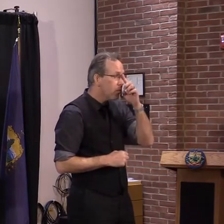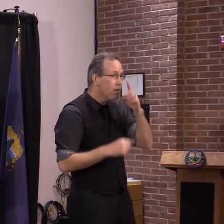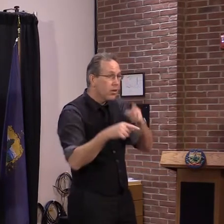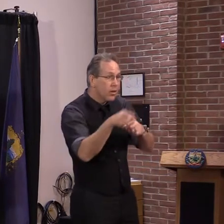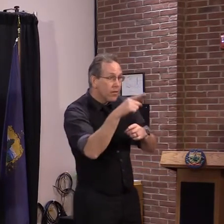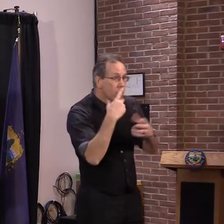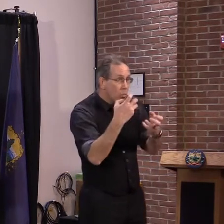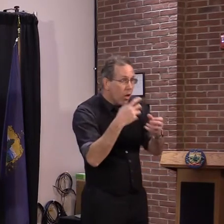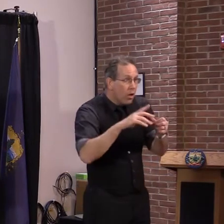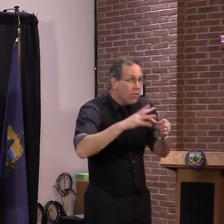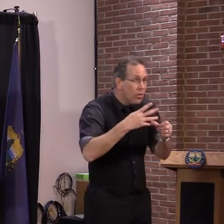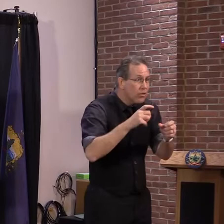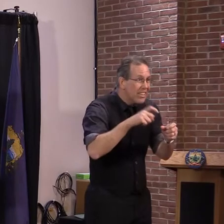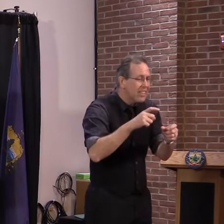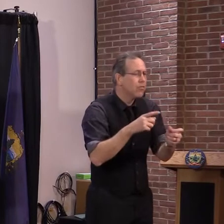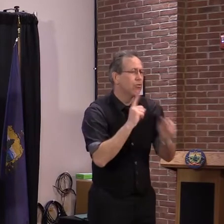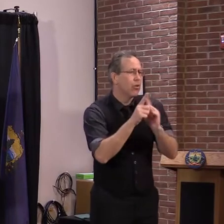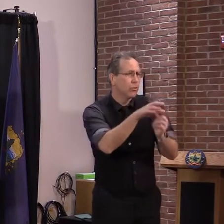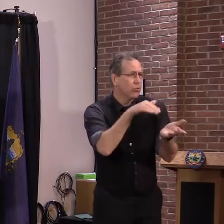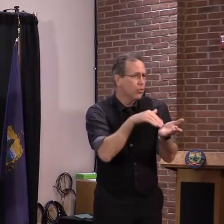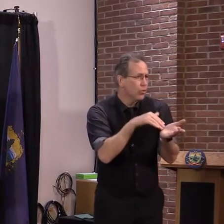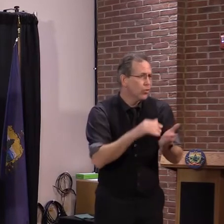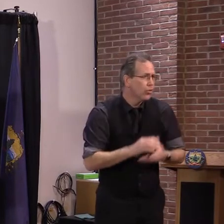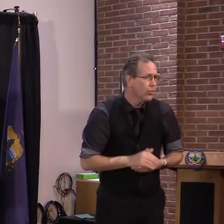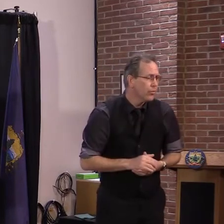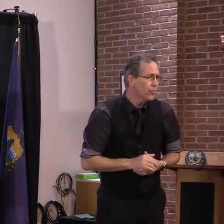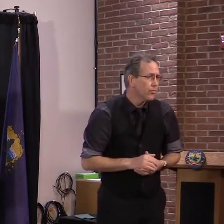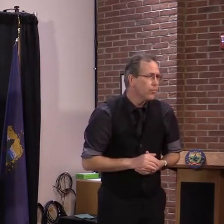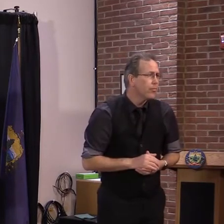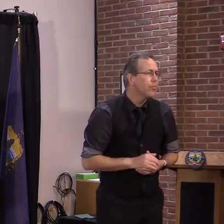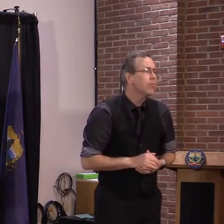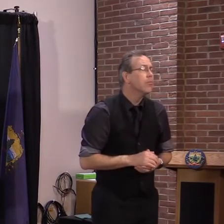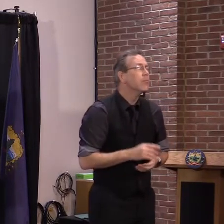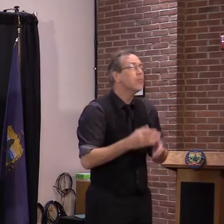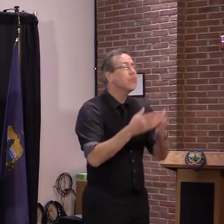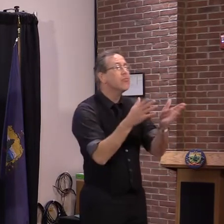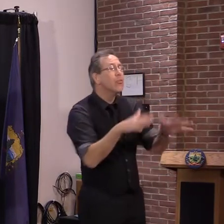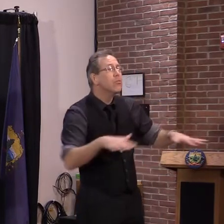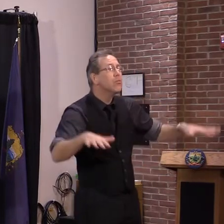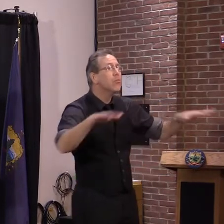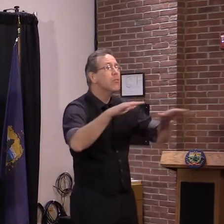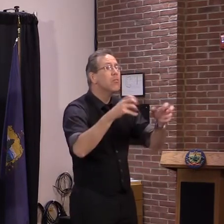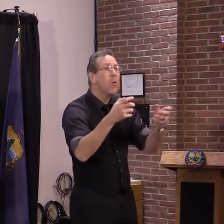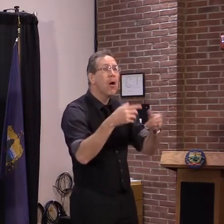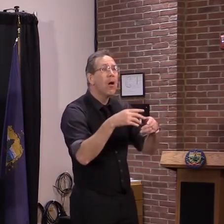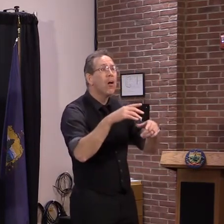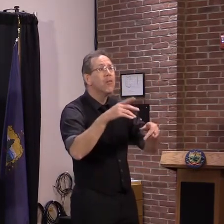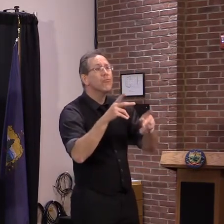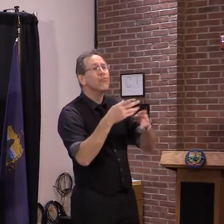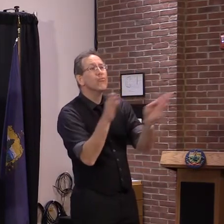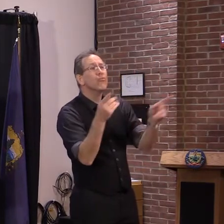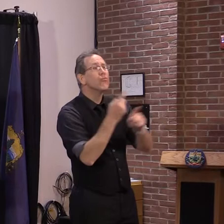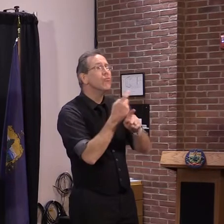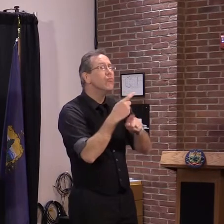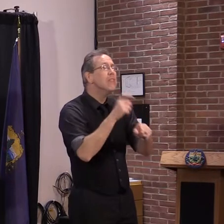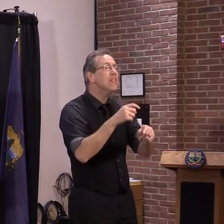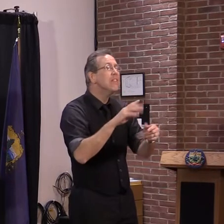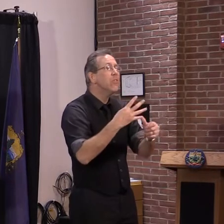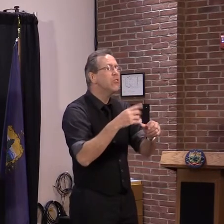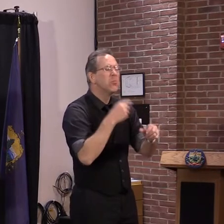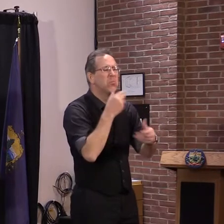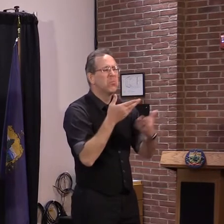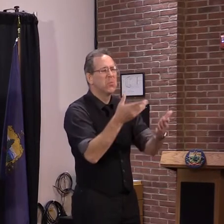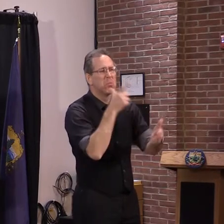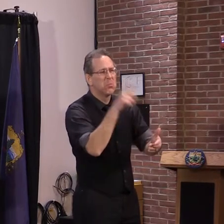of the general population, just wanting to have an extra dose, we're not counseling people to do that at this point in